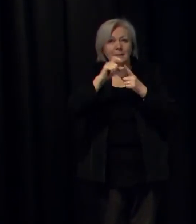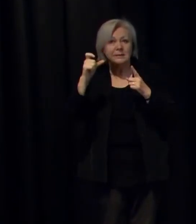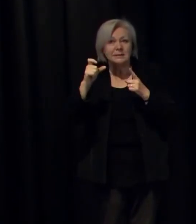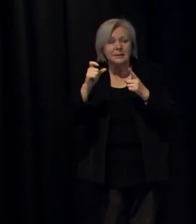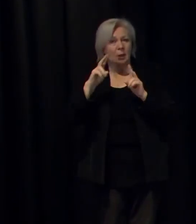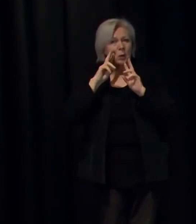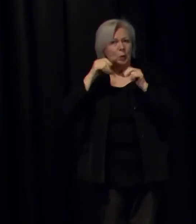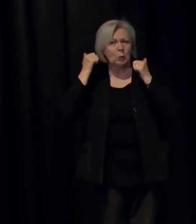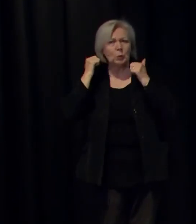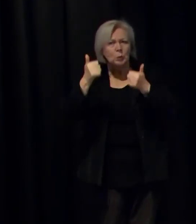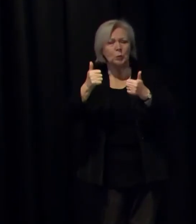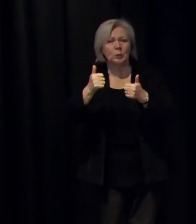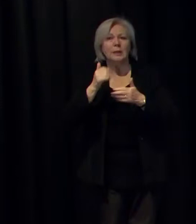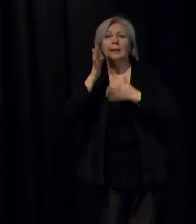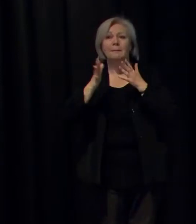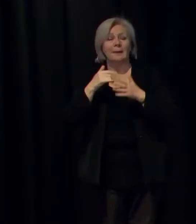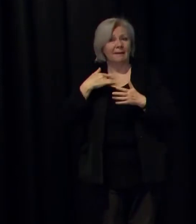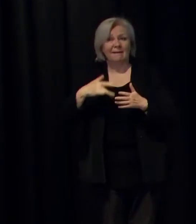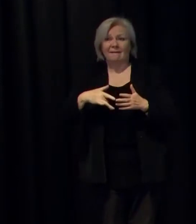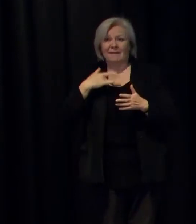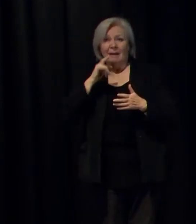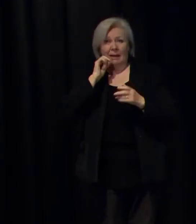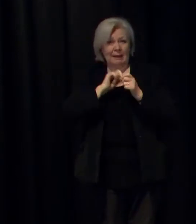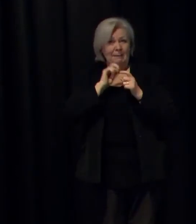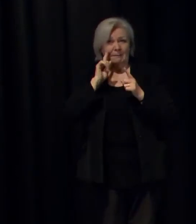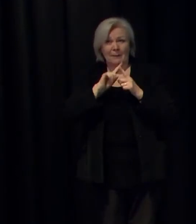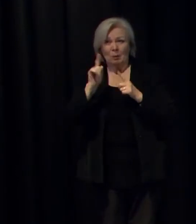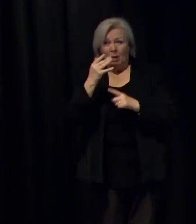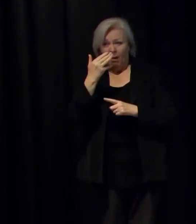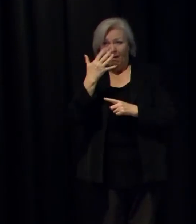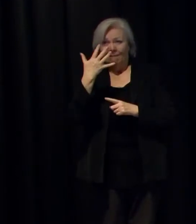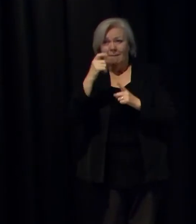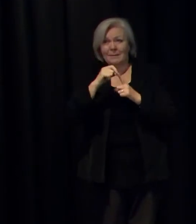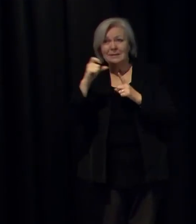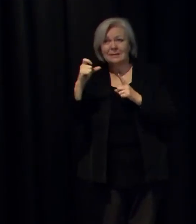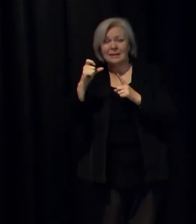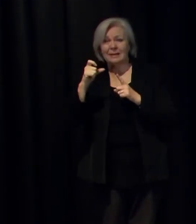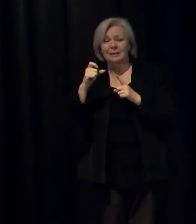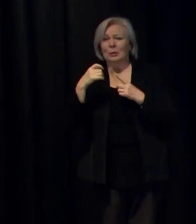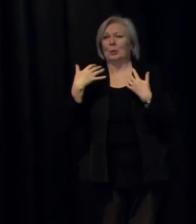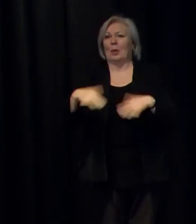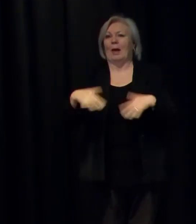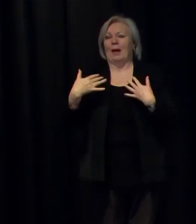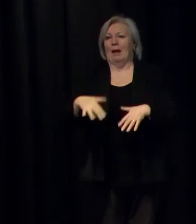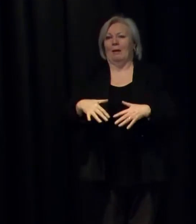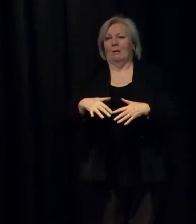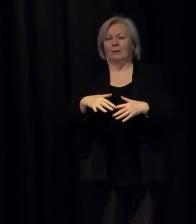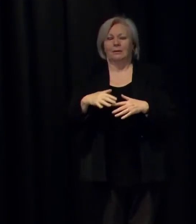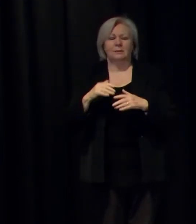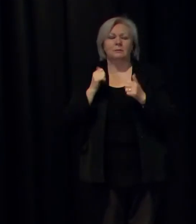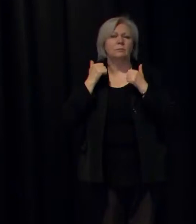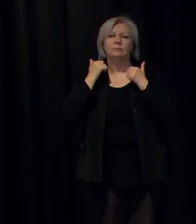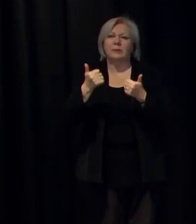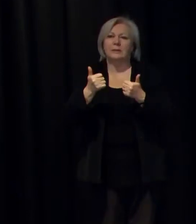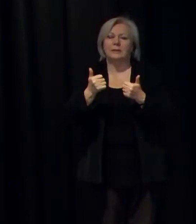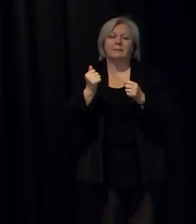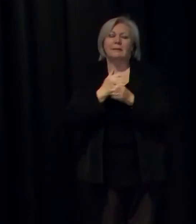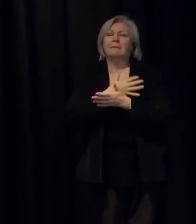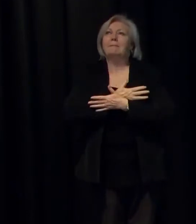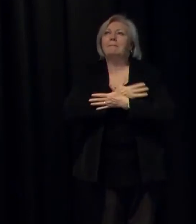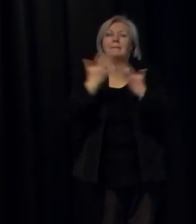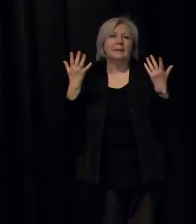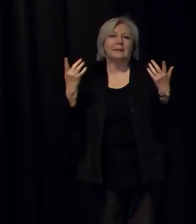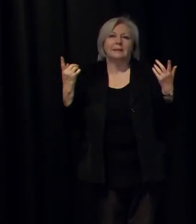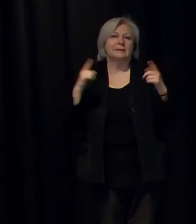positive indications that it could well be closer to 95% makes a huge difference. Can't underestimate what a difference it makes